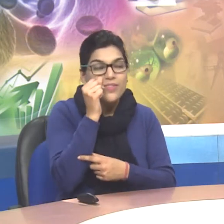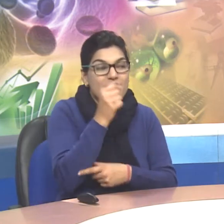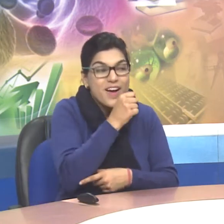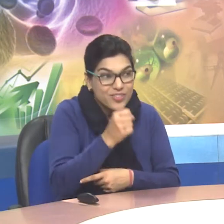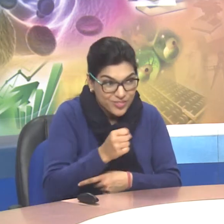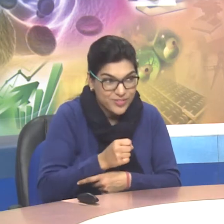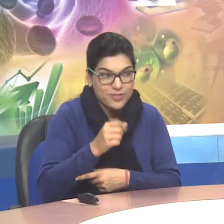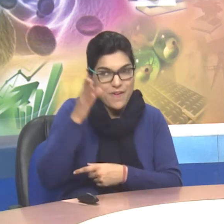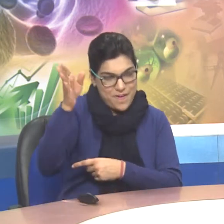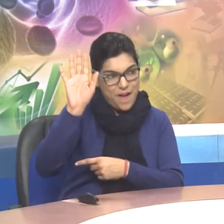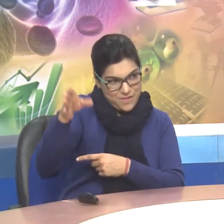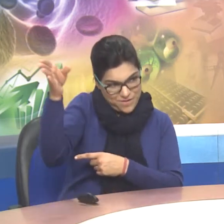He's sitting